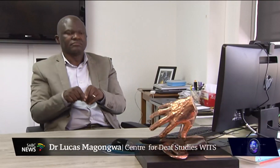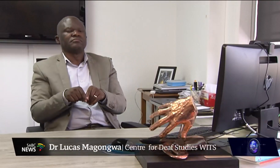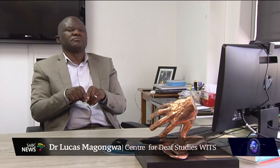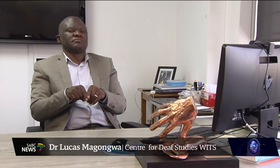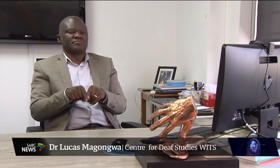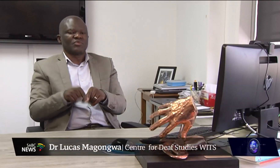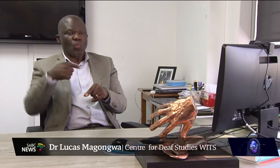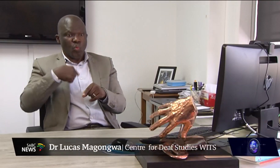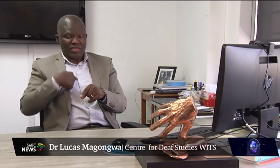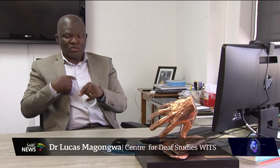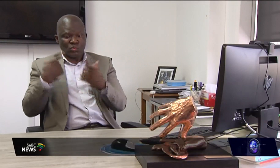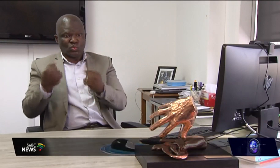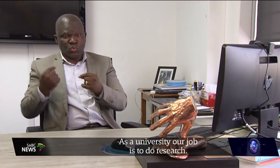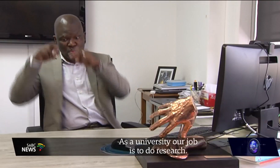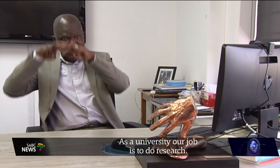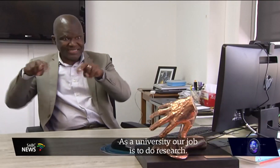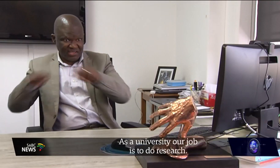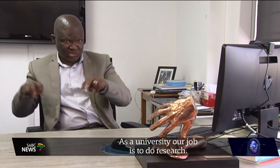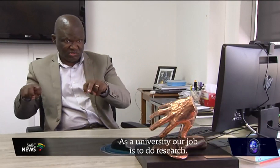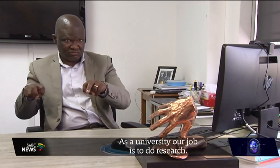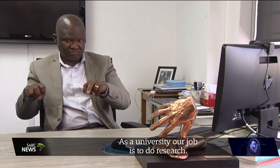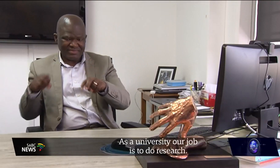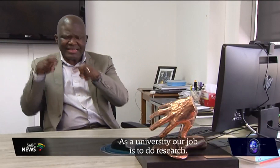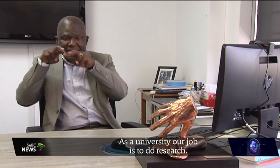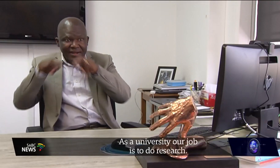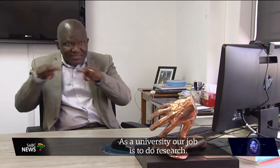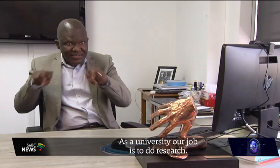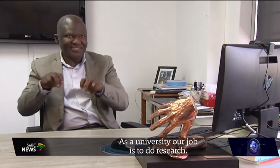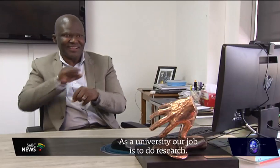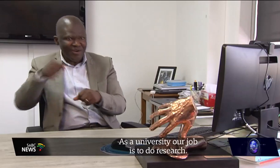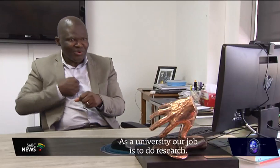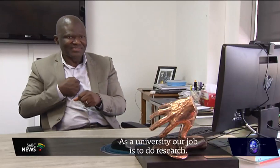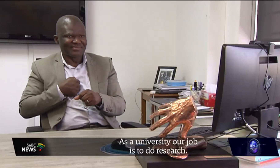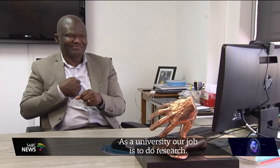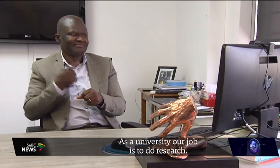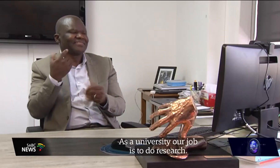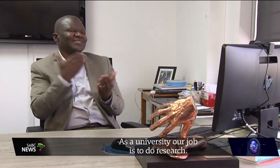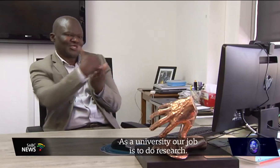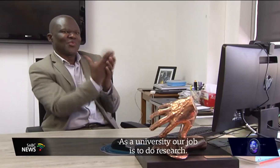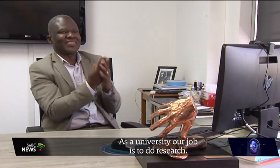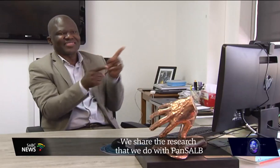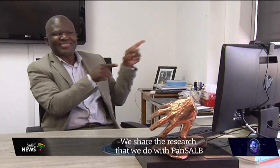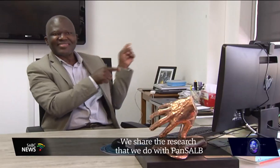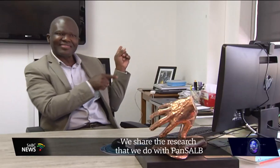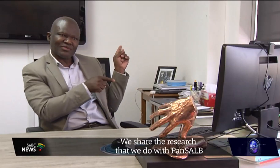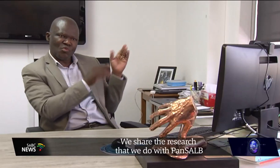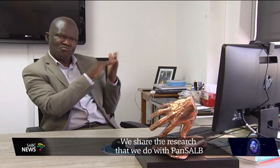PanSALB rena jwale ka university mošomo wa rena ko go lebelela research e